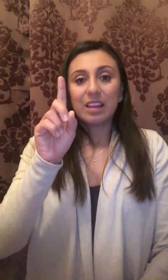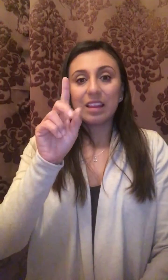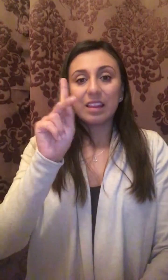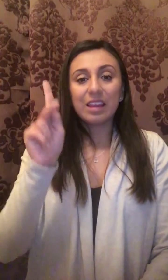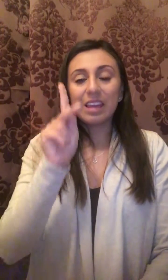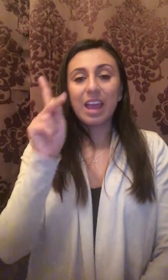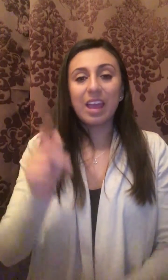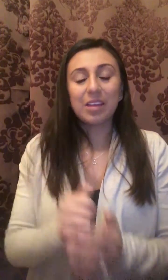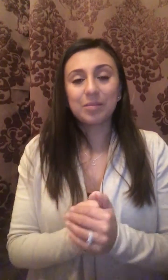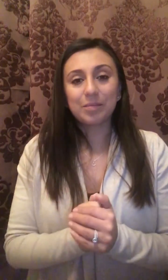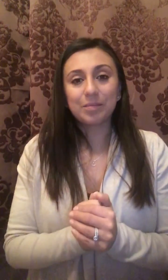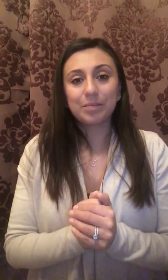Lead K